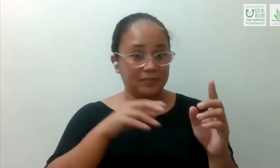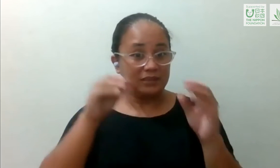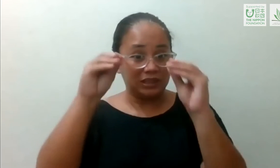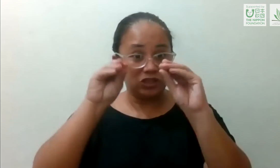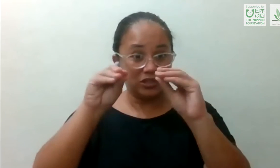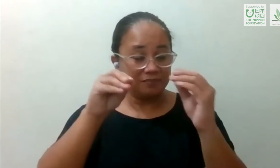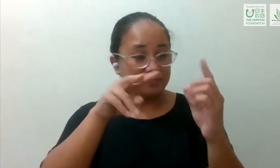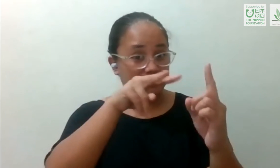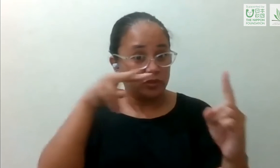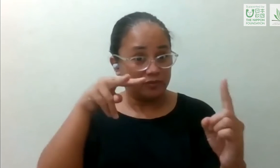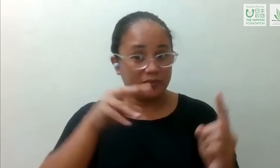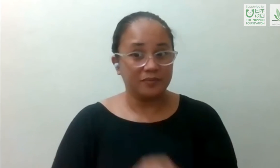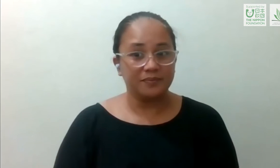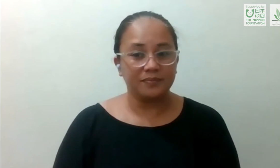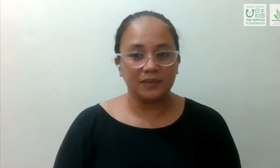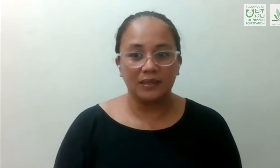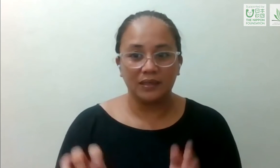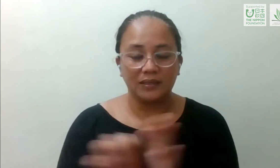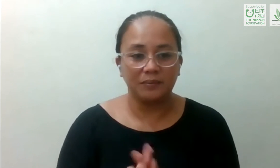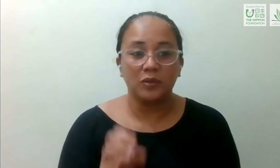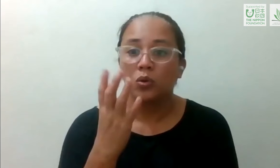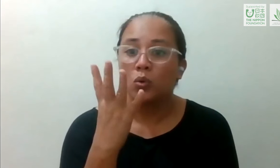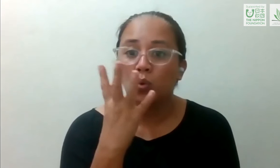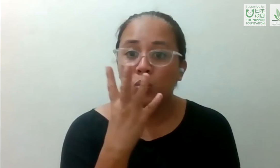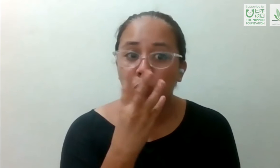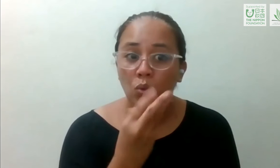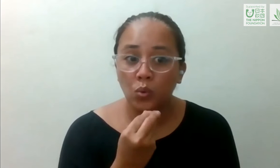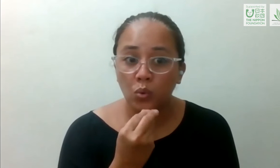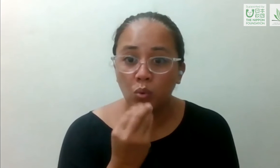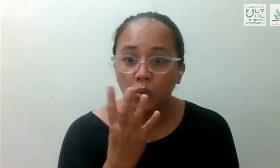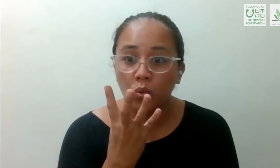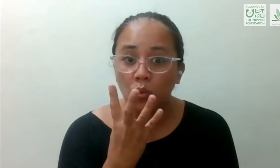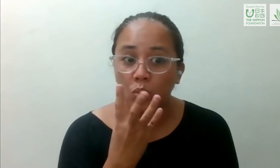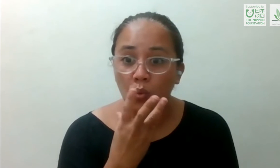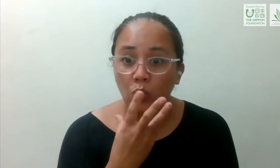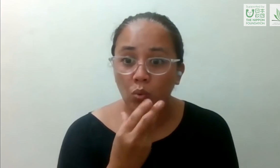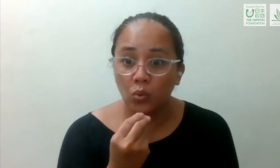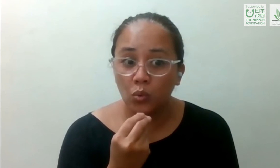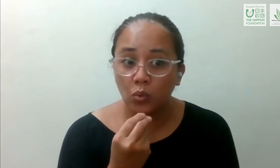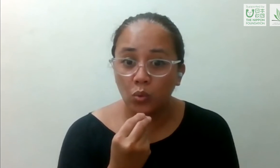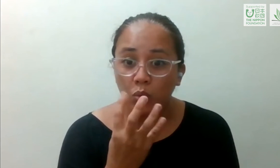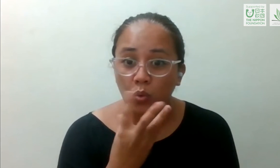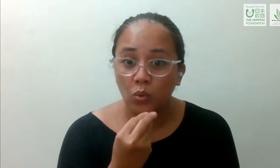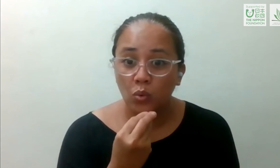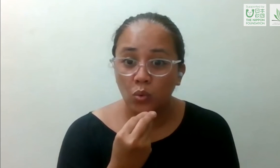also, like Um,